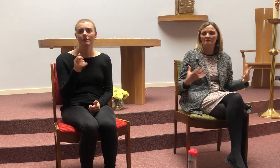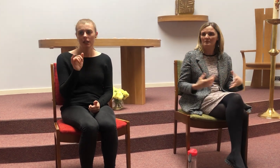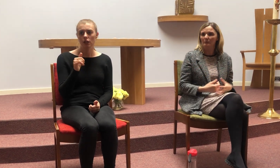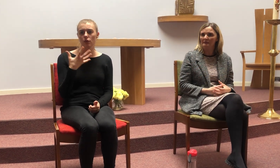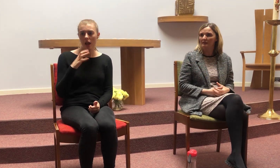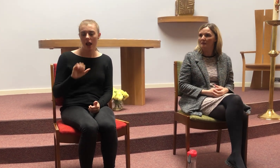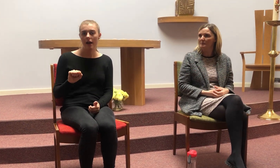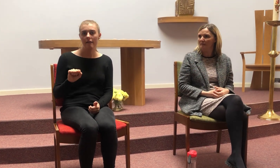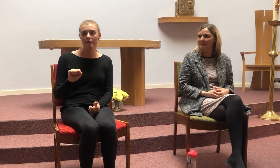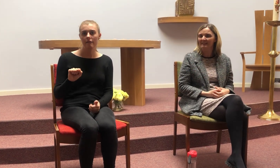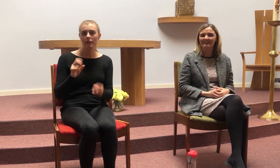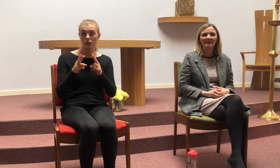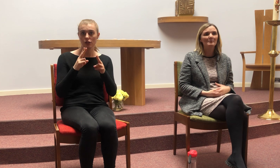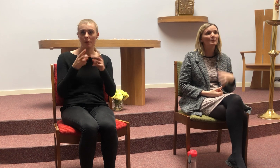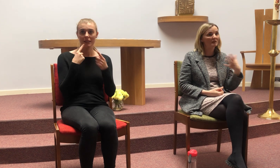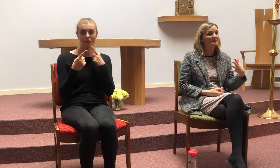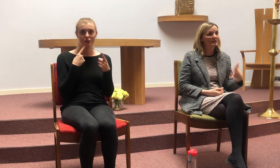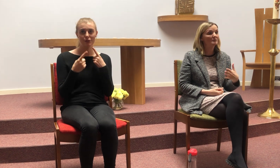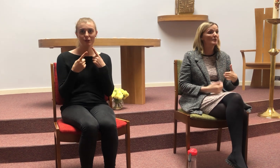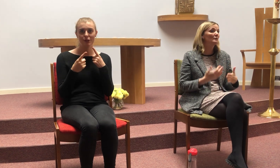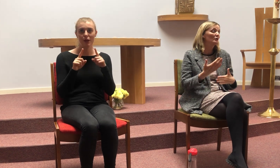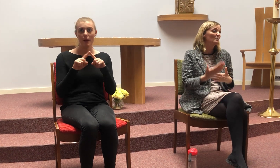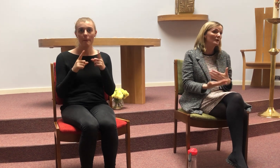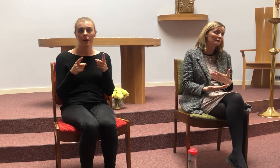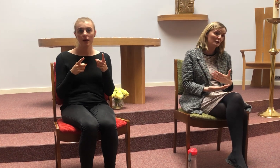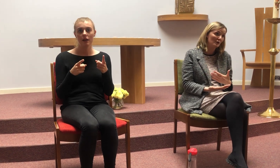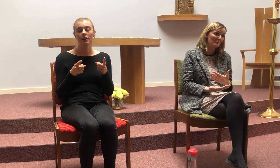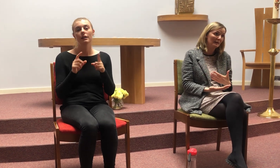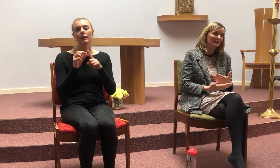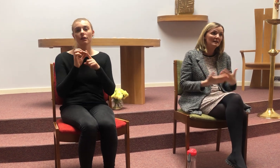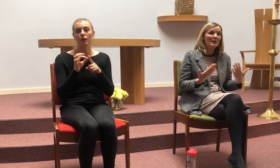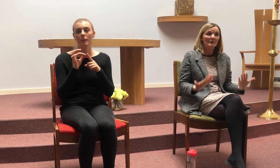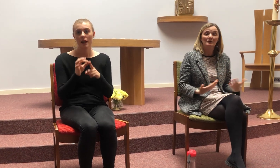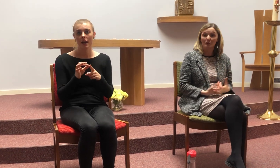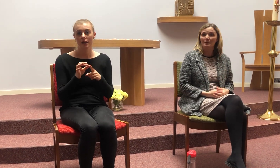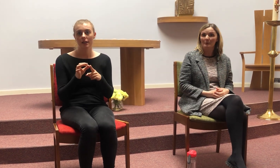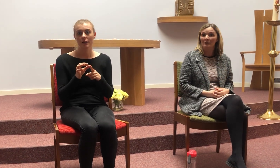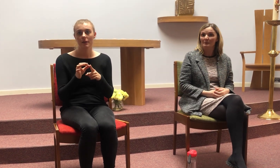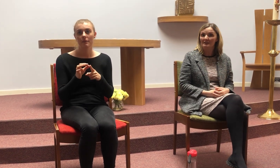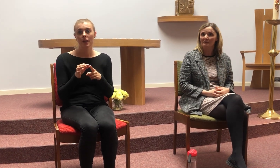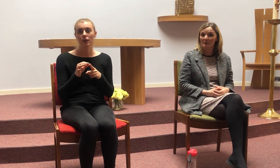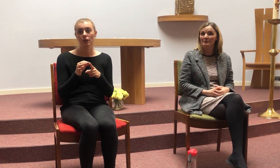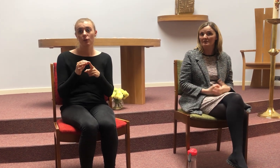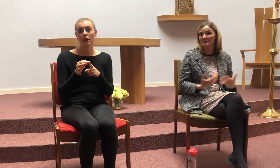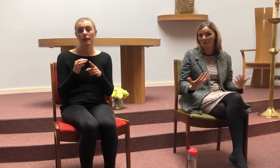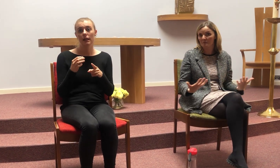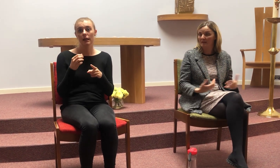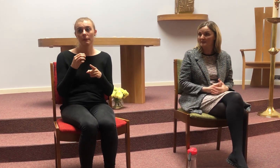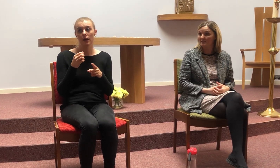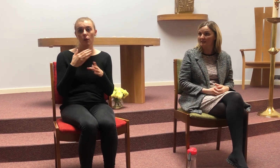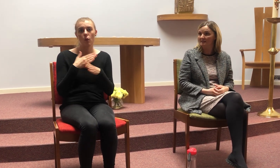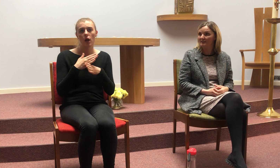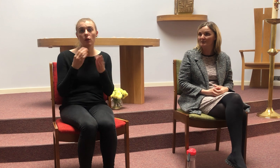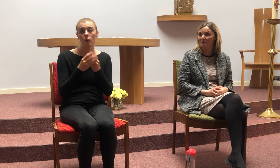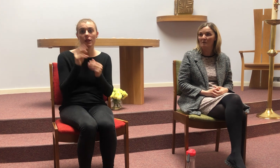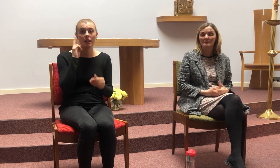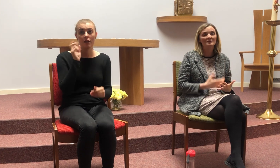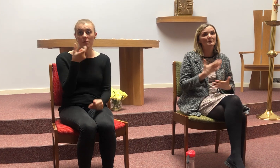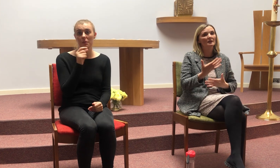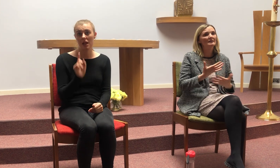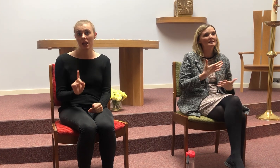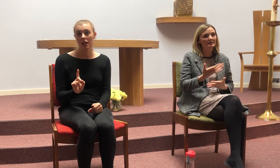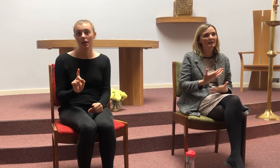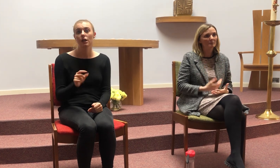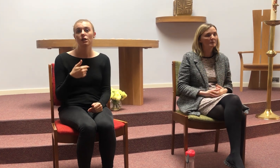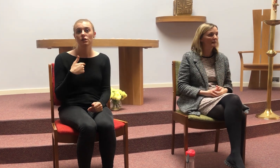don't spring that on them or anything like that. But at the same time, if you're applying for a job here, you're going to be working with deaf people, so that's the requirement.